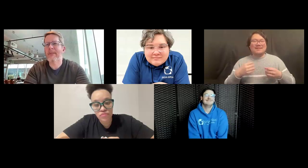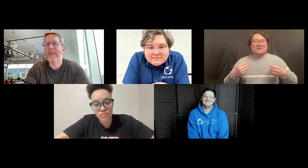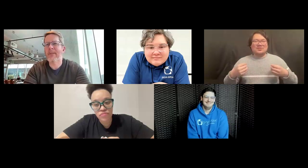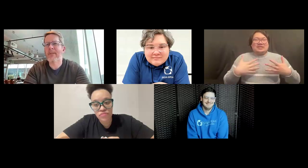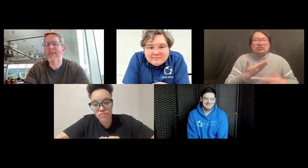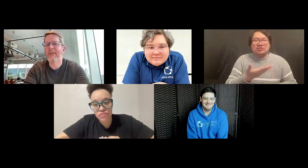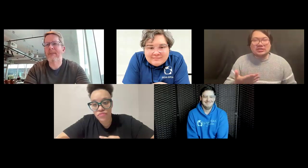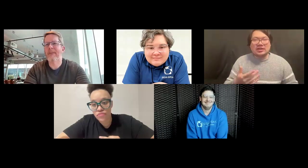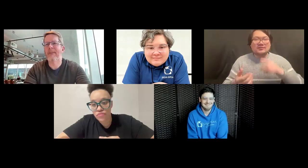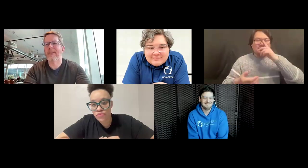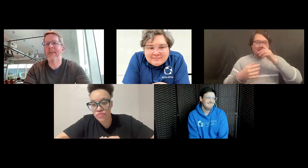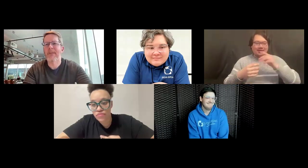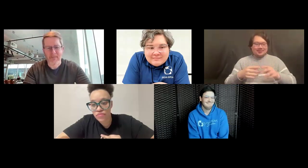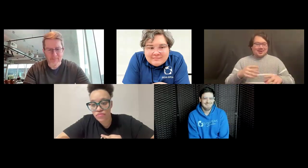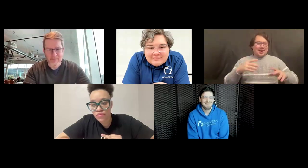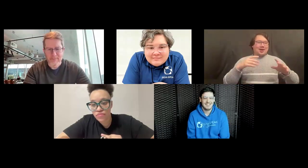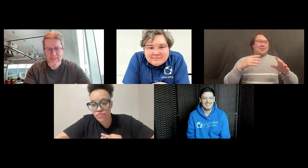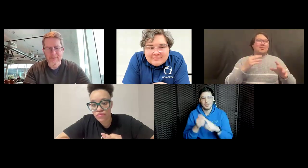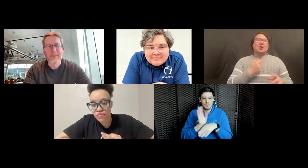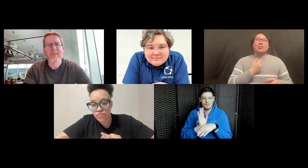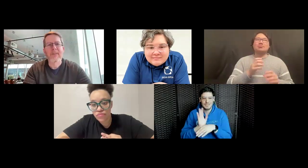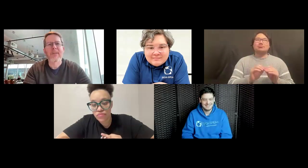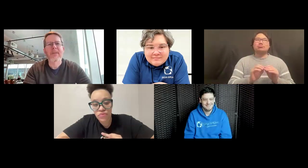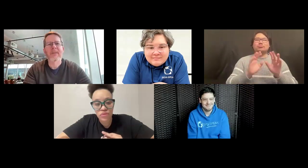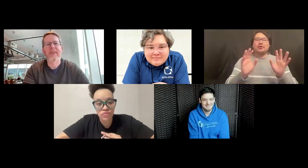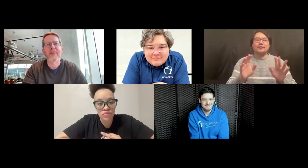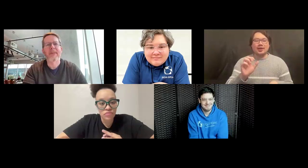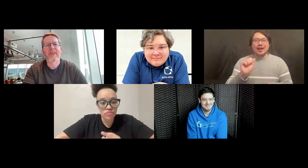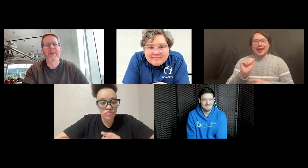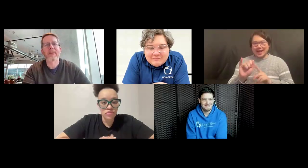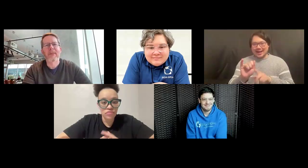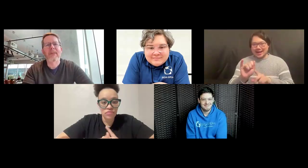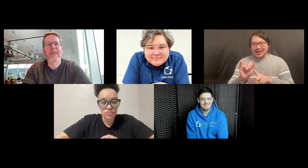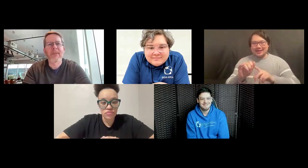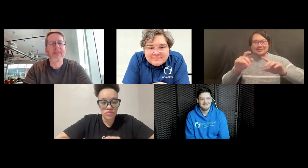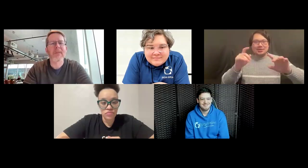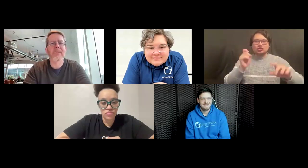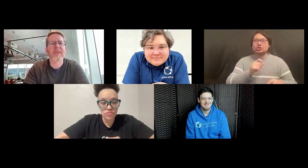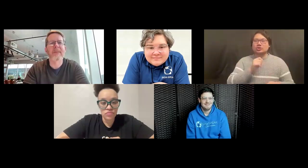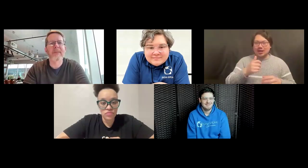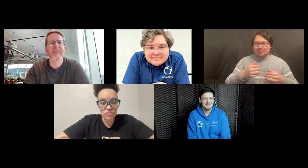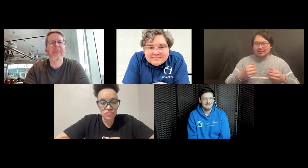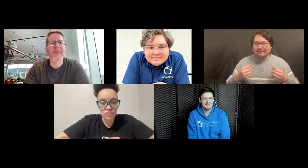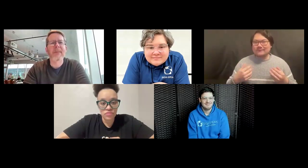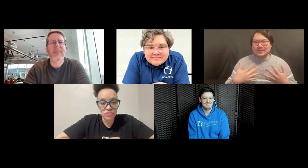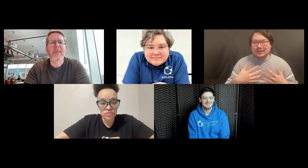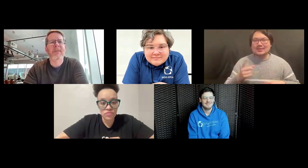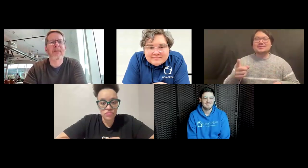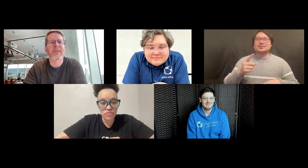they think it's more of a generator. It's something that they're afraid of. And so I just want to clarify that AI, we